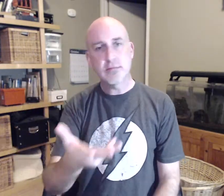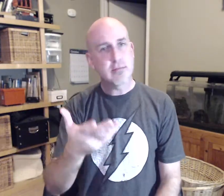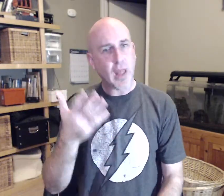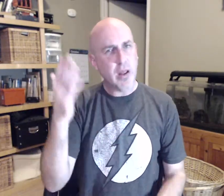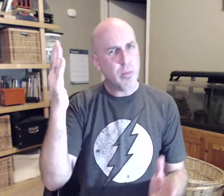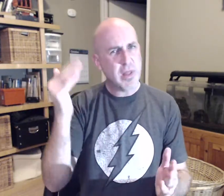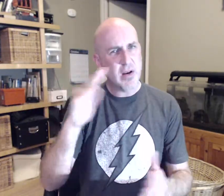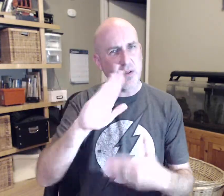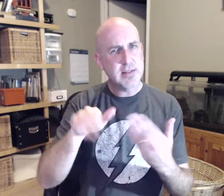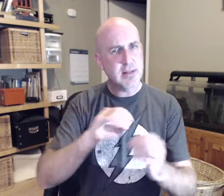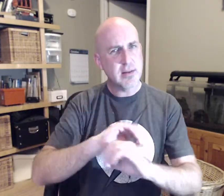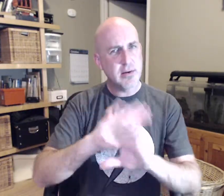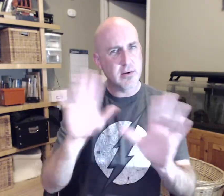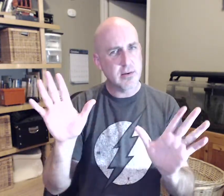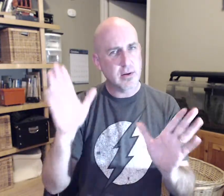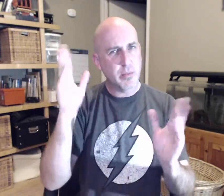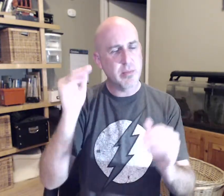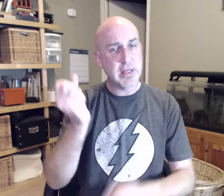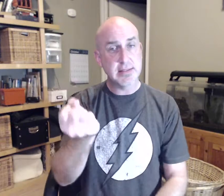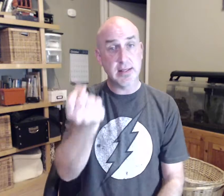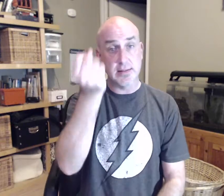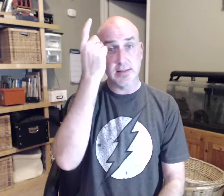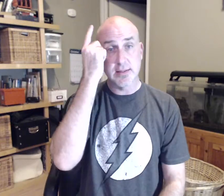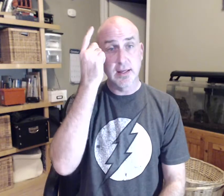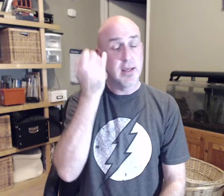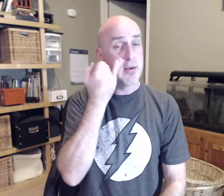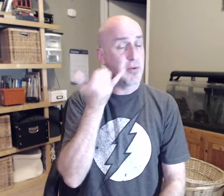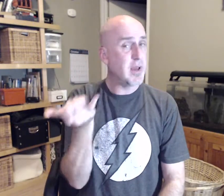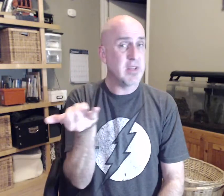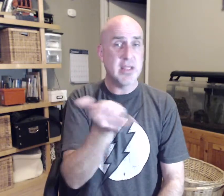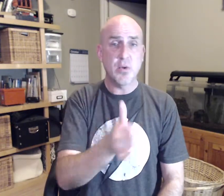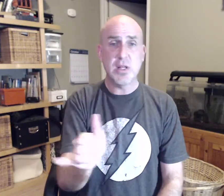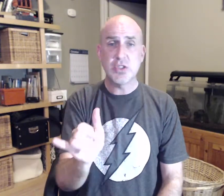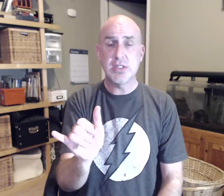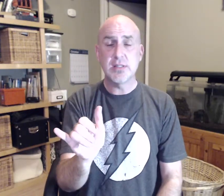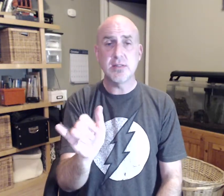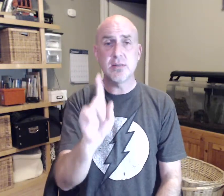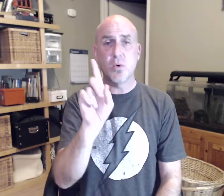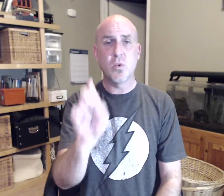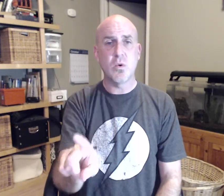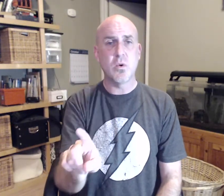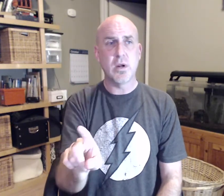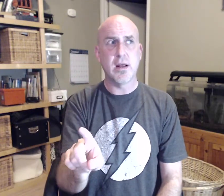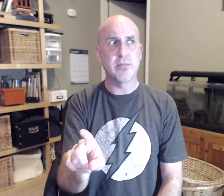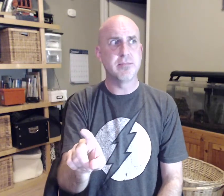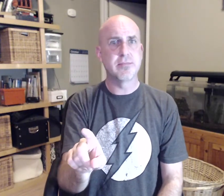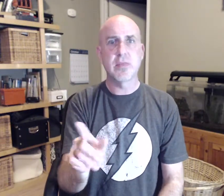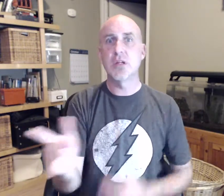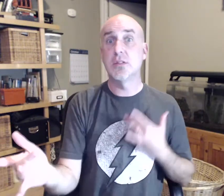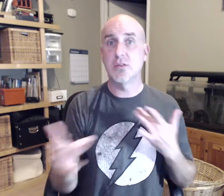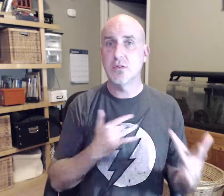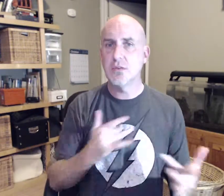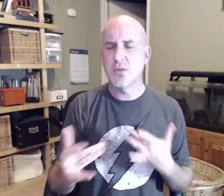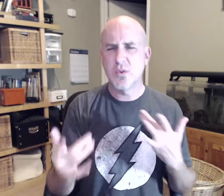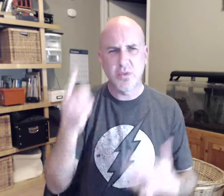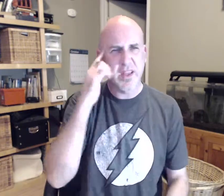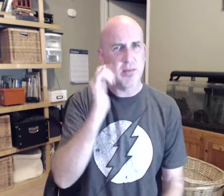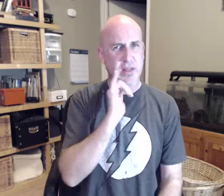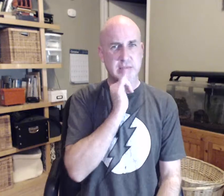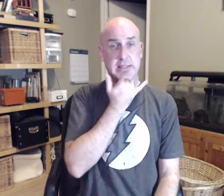I hope that all is clear. I hope it makes sense. If you have any questions or concerns, or you think I made a